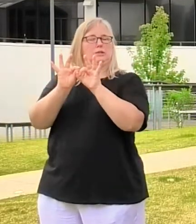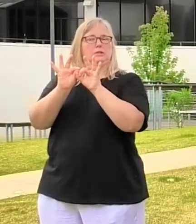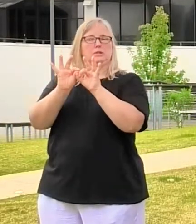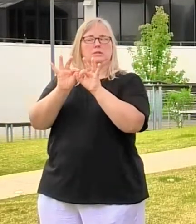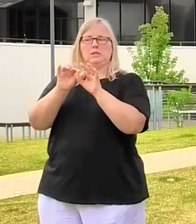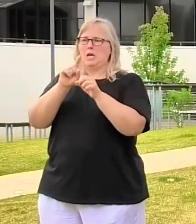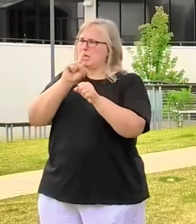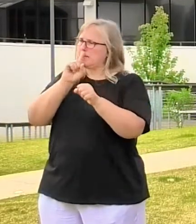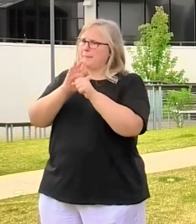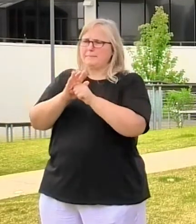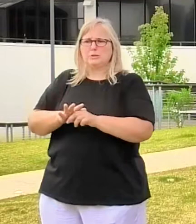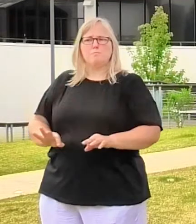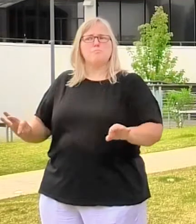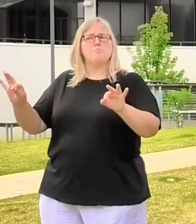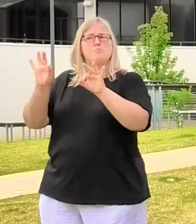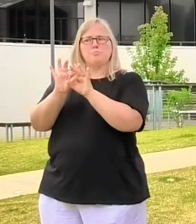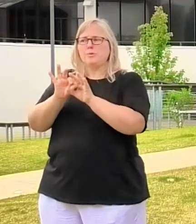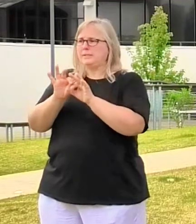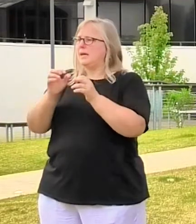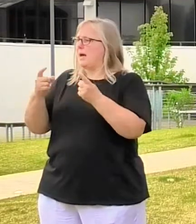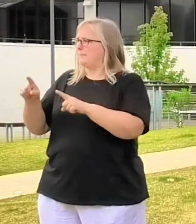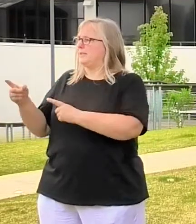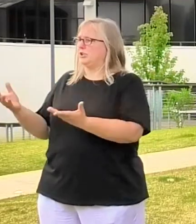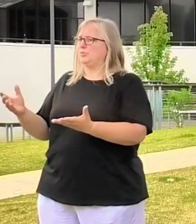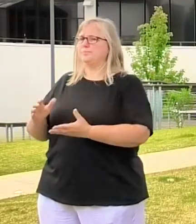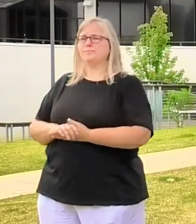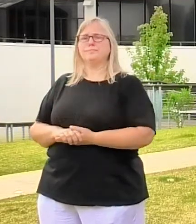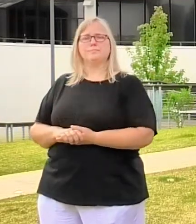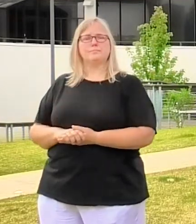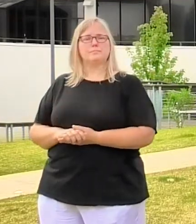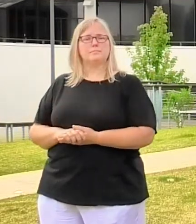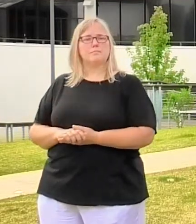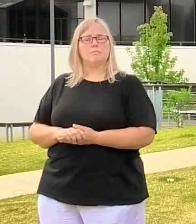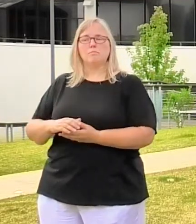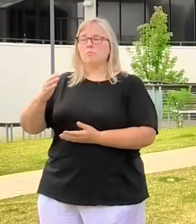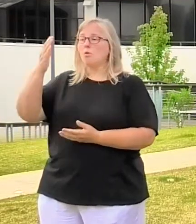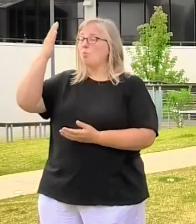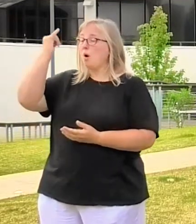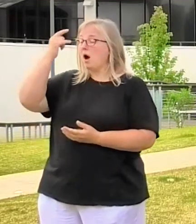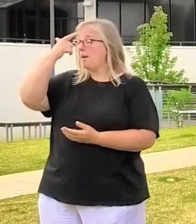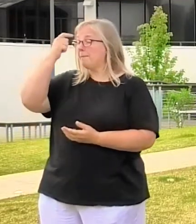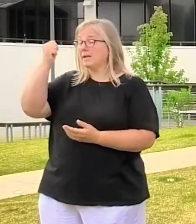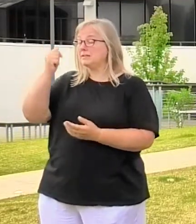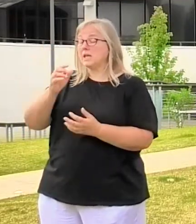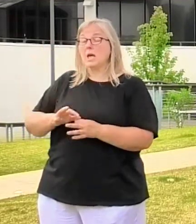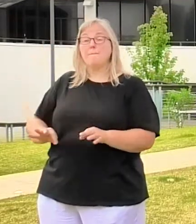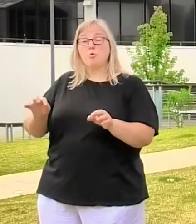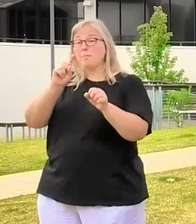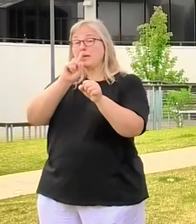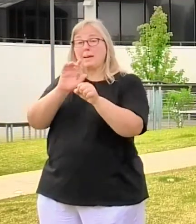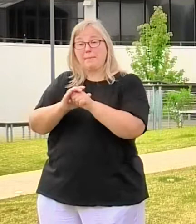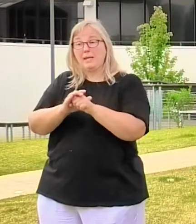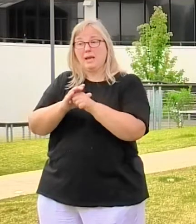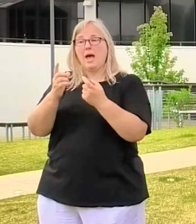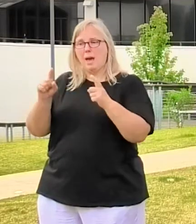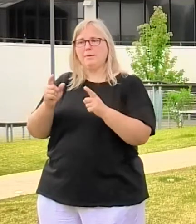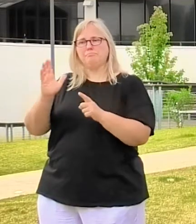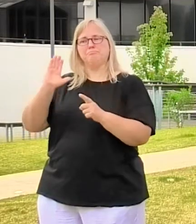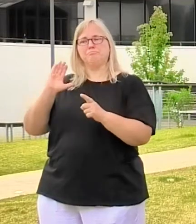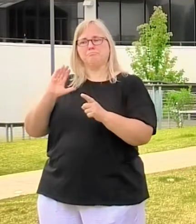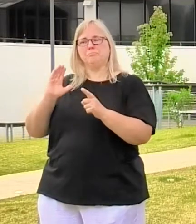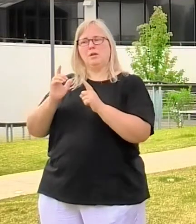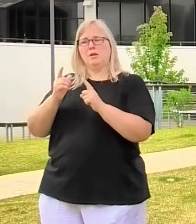important commitments are being made here because important commitments have been made by individuals